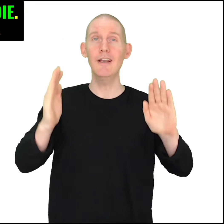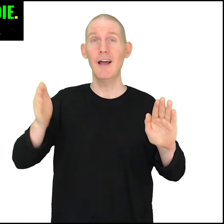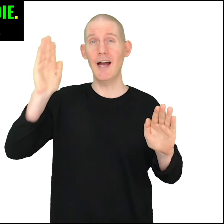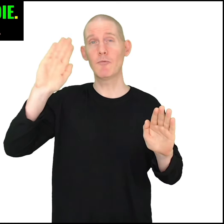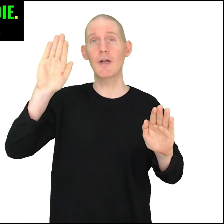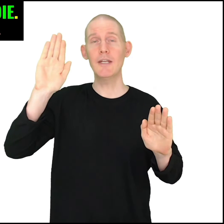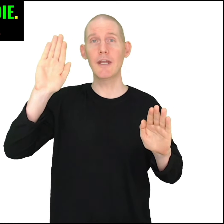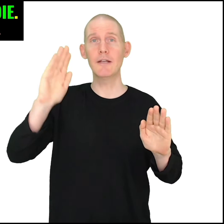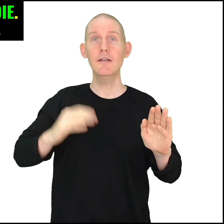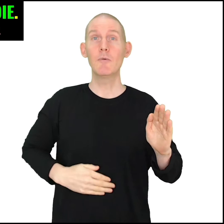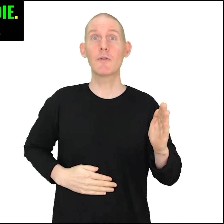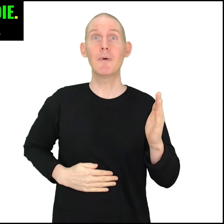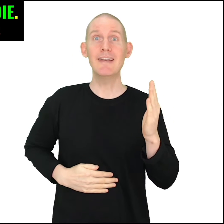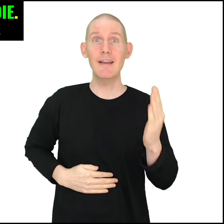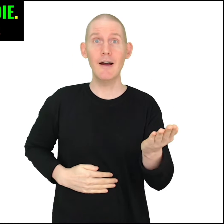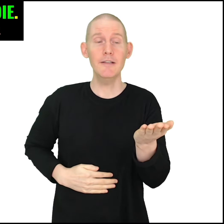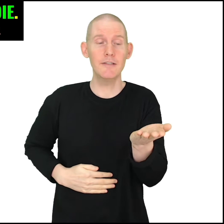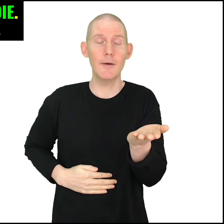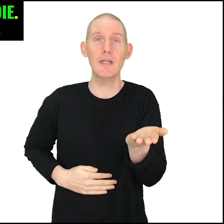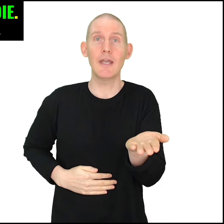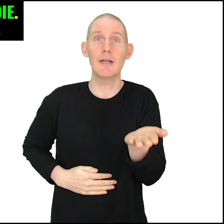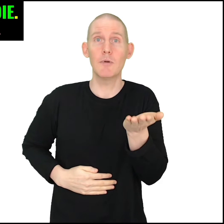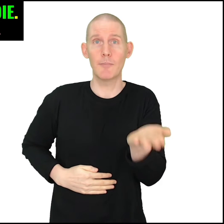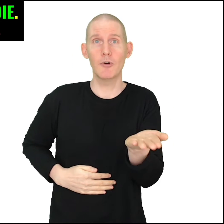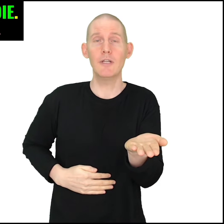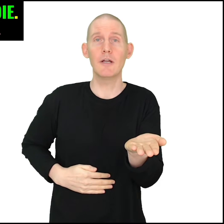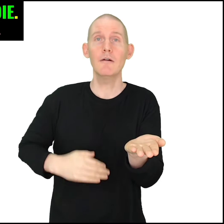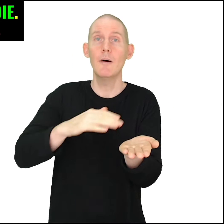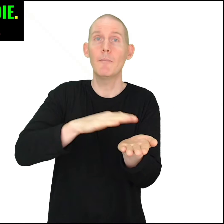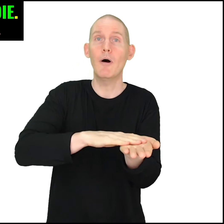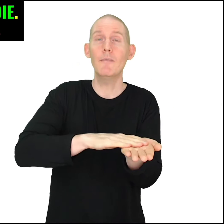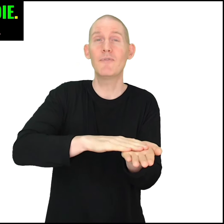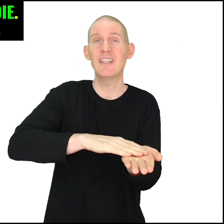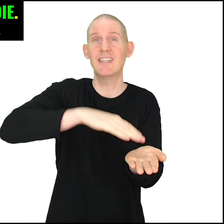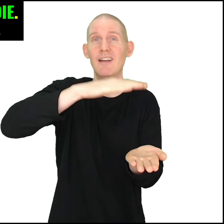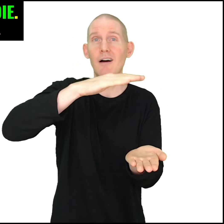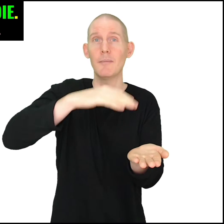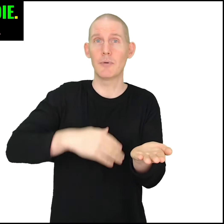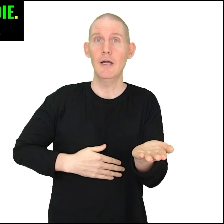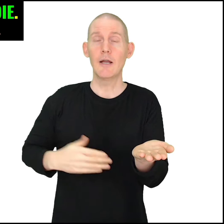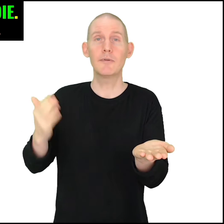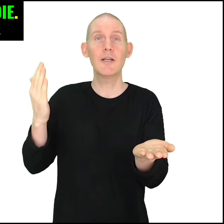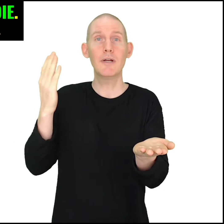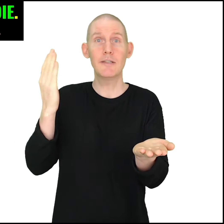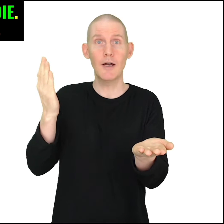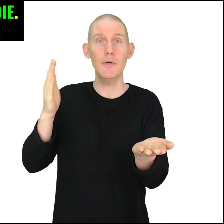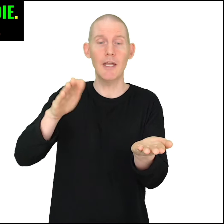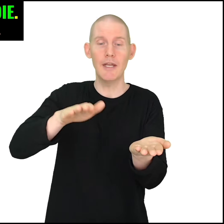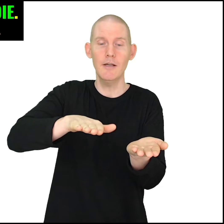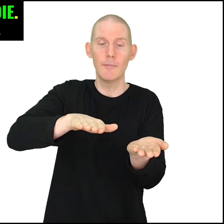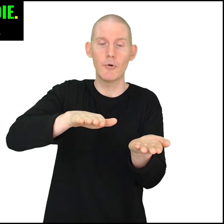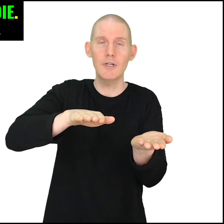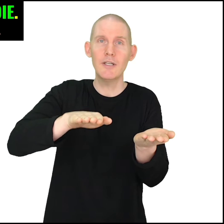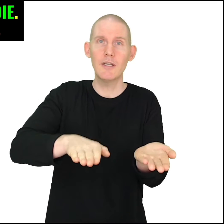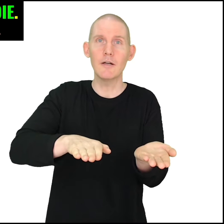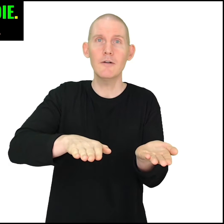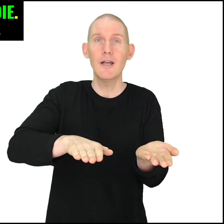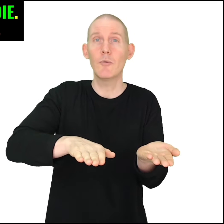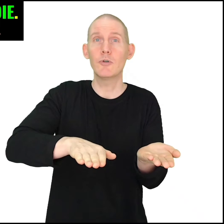I'm right-handed. With my non-dominant hand, I'm going to put it here, palm facing up. Now I'm going to take my dominant hand, put it here, and we're just going